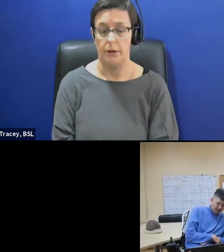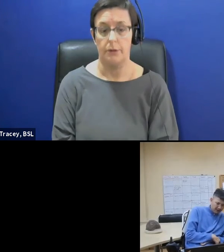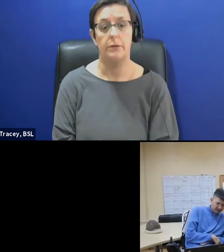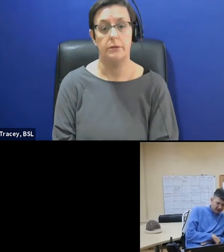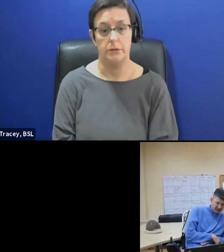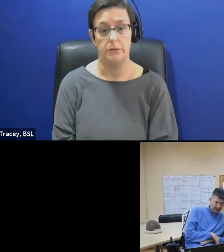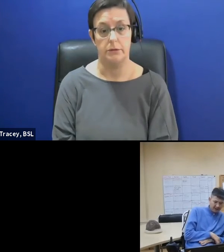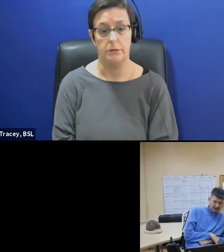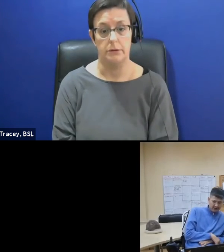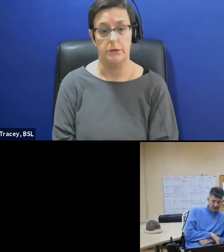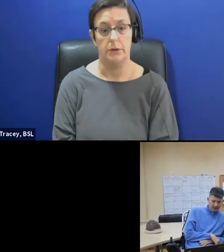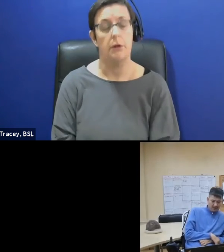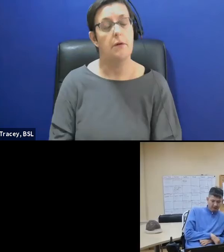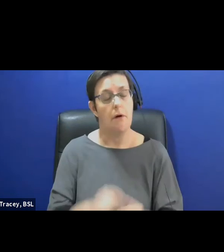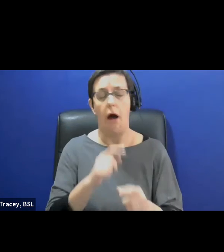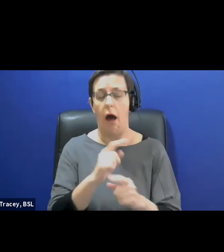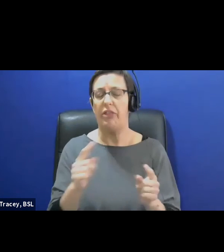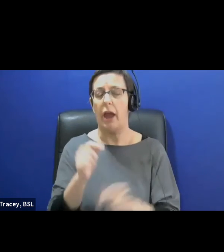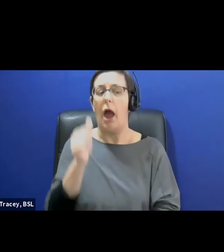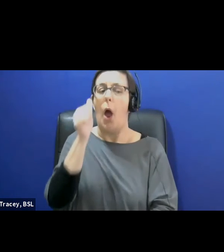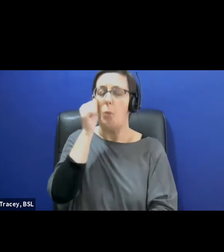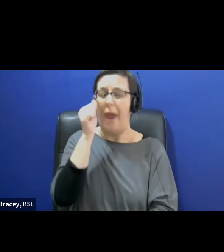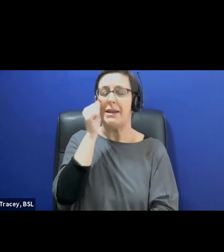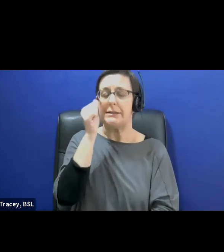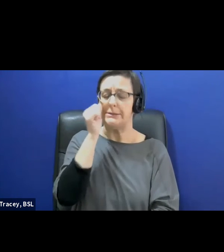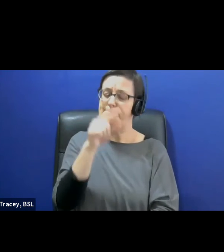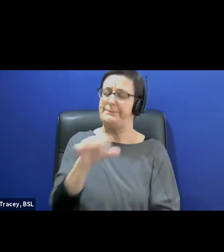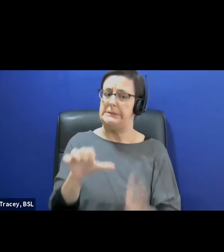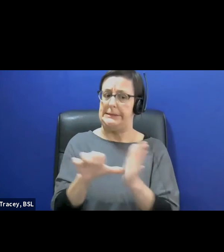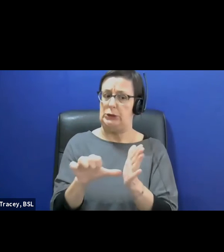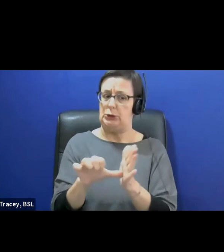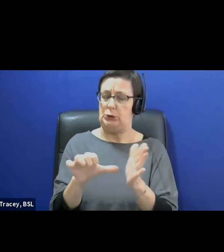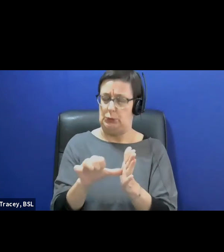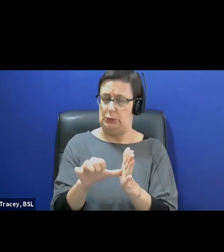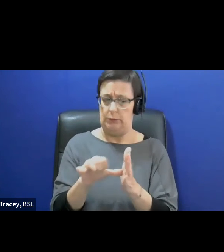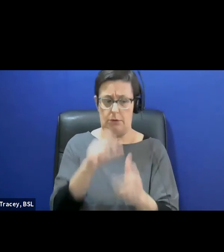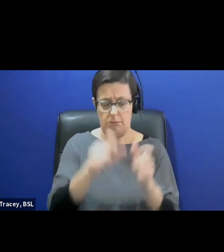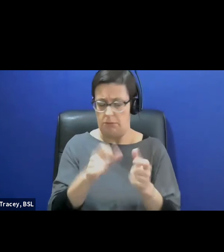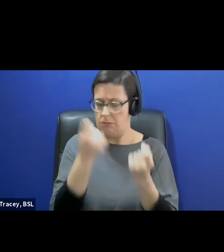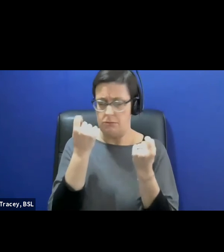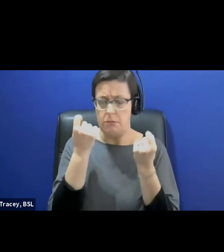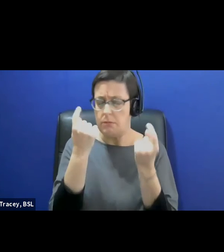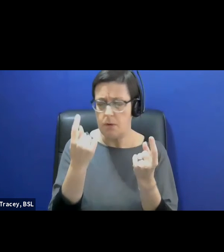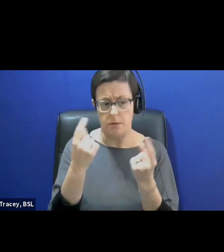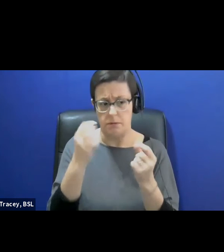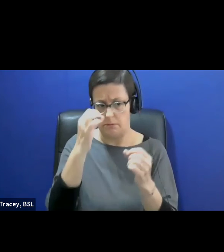people awareness of the disability is one of the big issue was for the